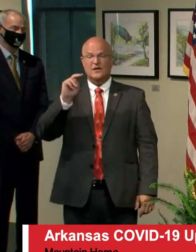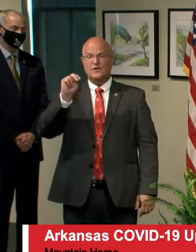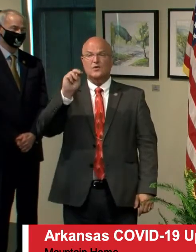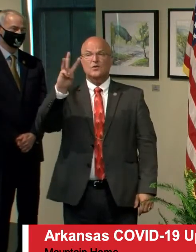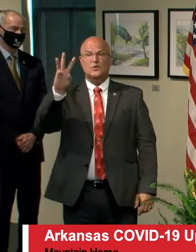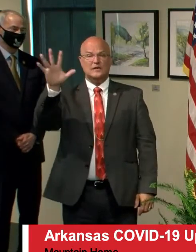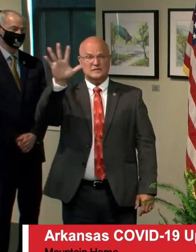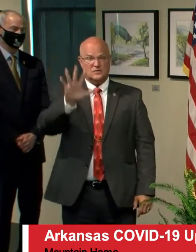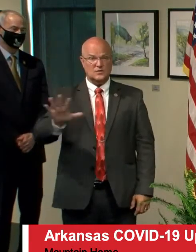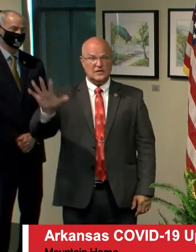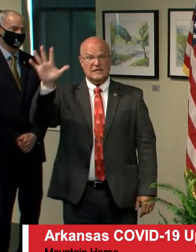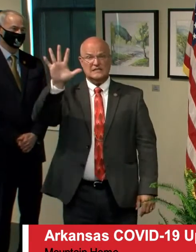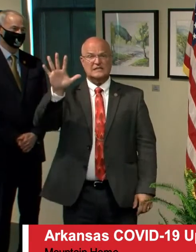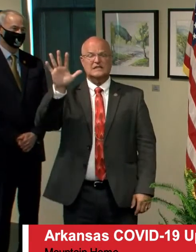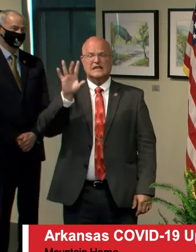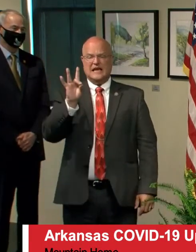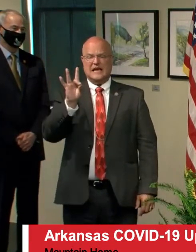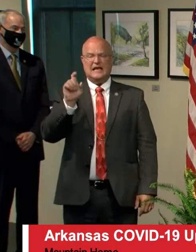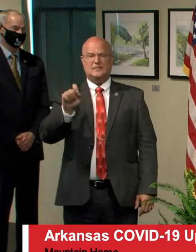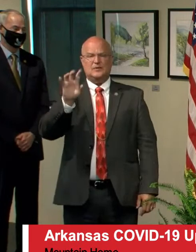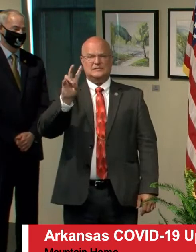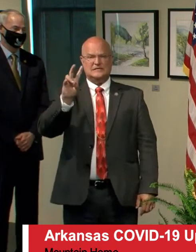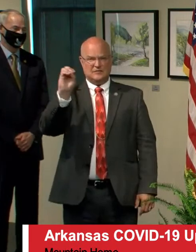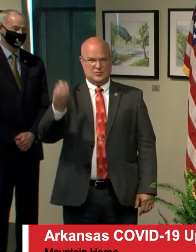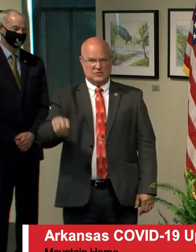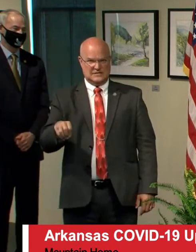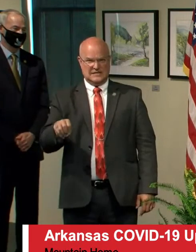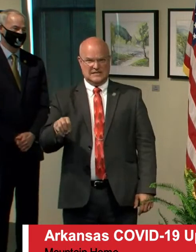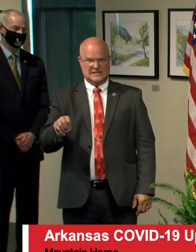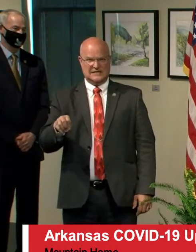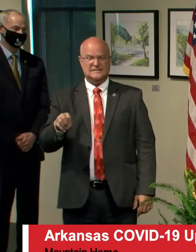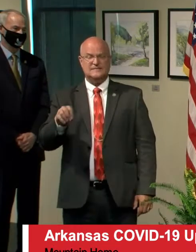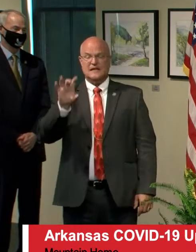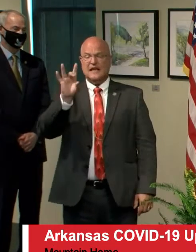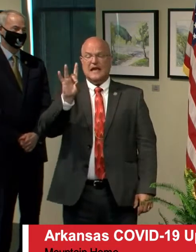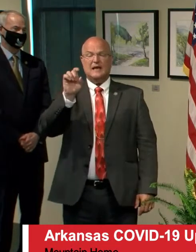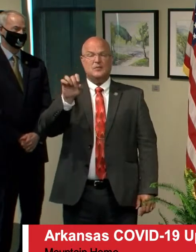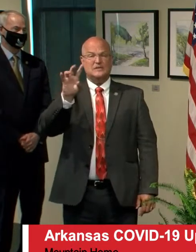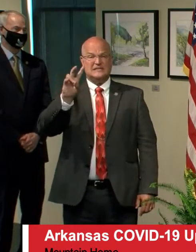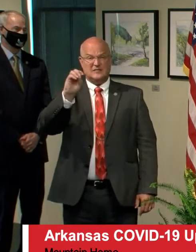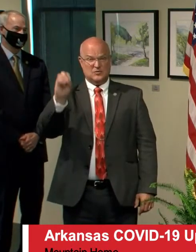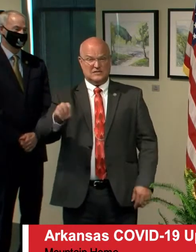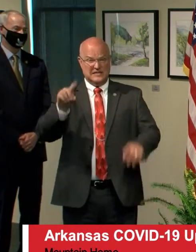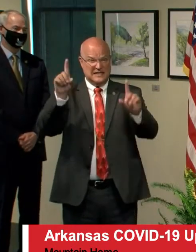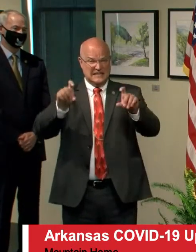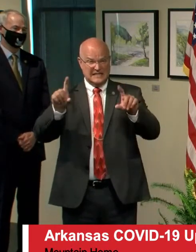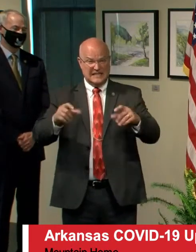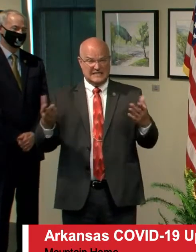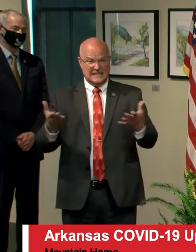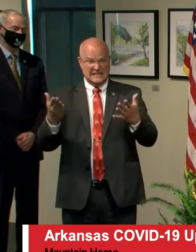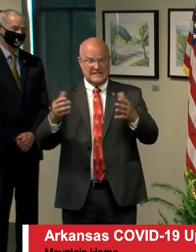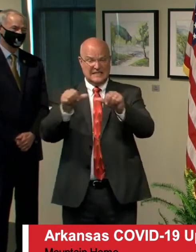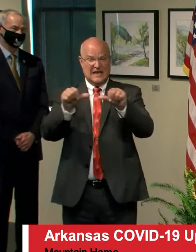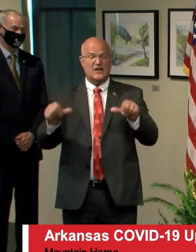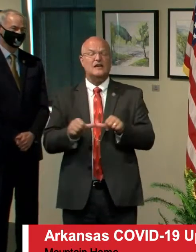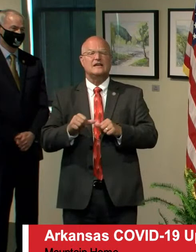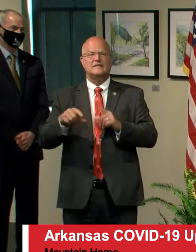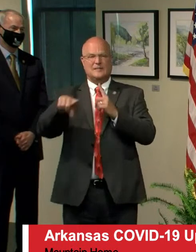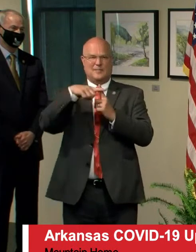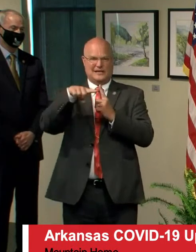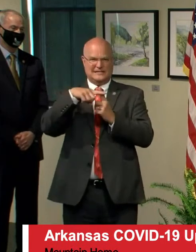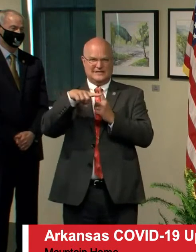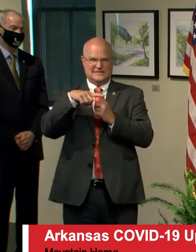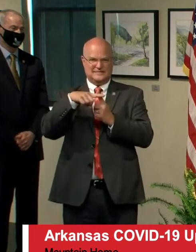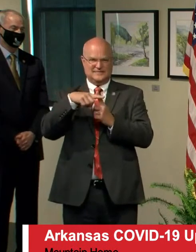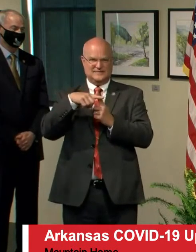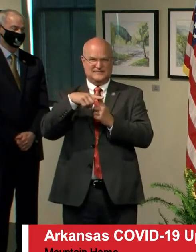Northwest region, though, it's been 8.7%. So 8.7% of the tests that have been done in this region have been